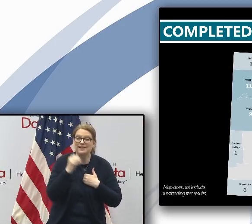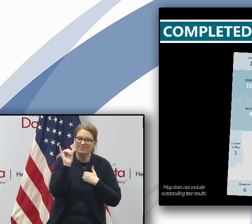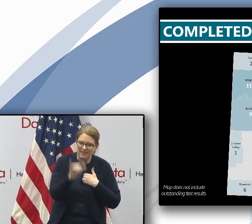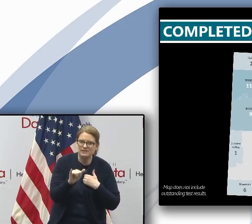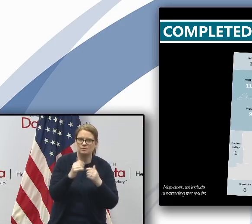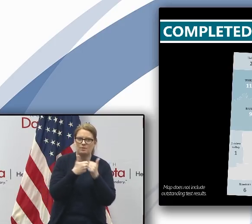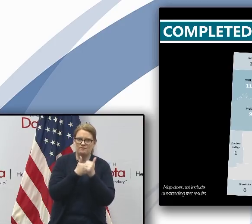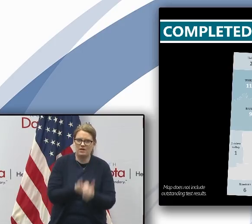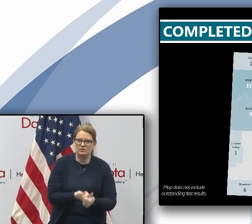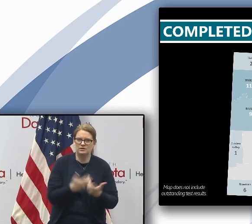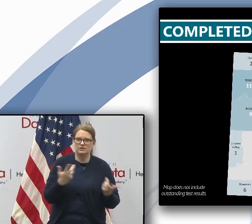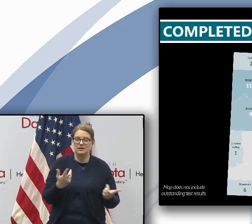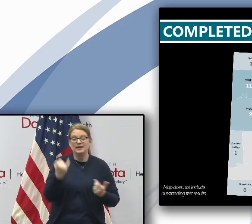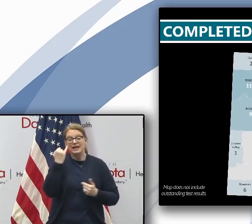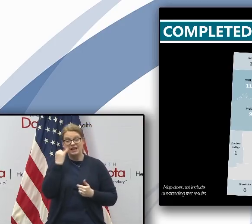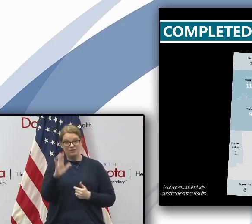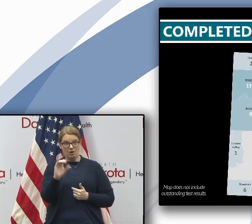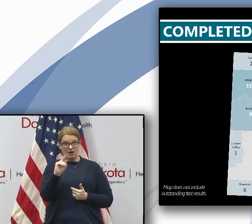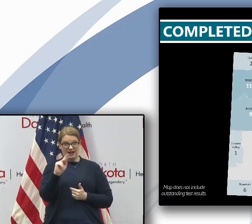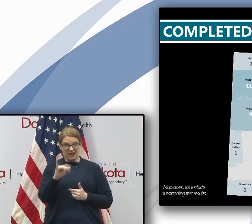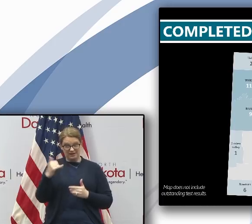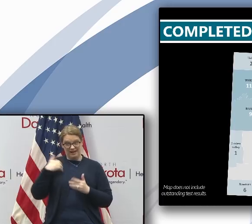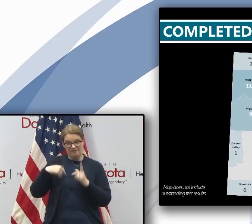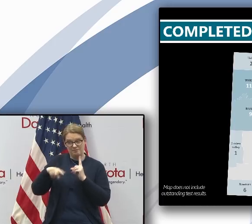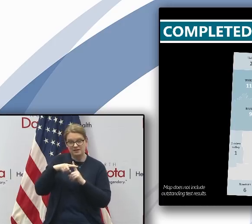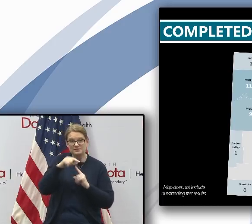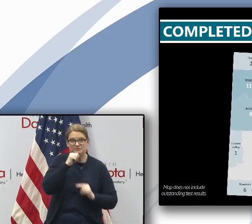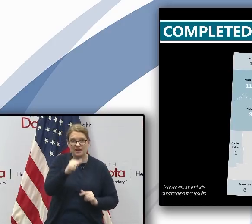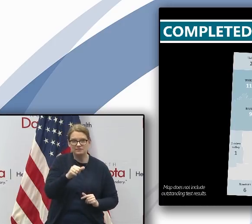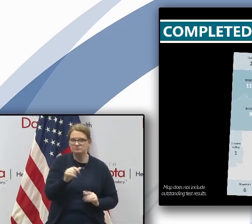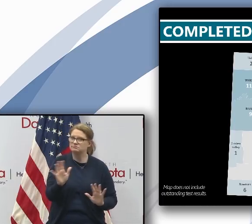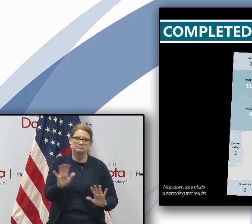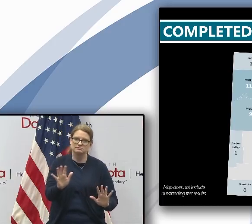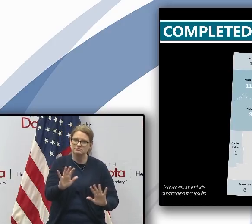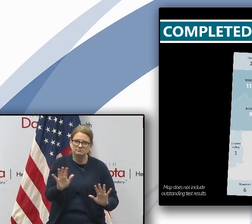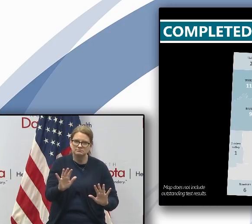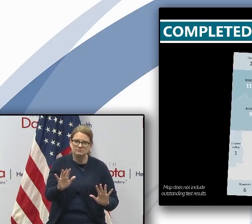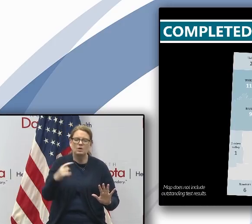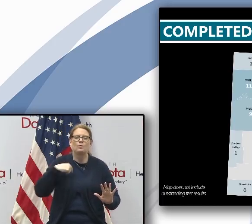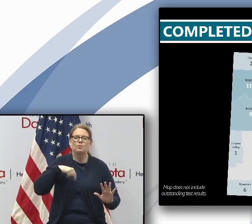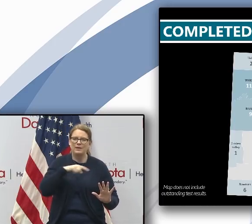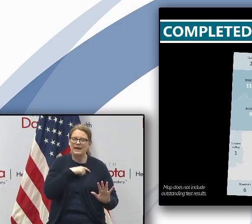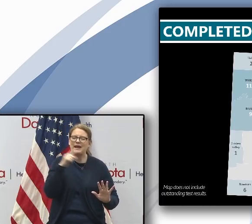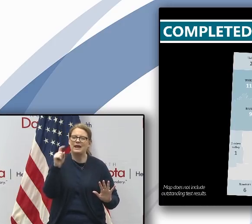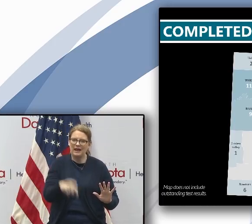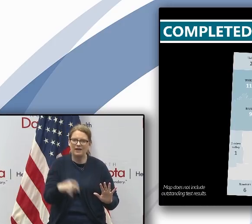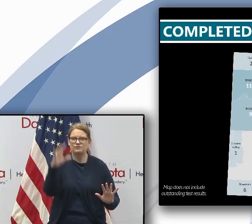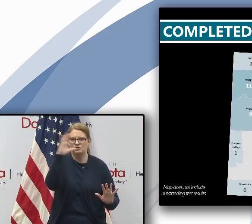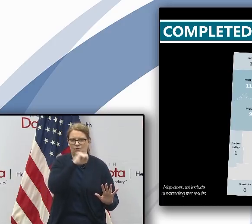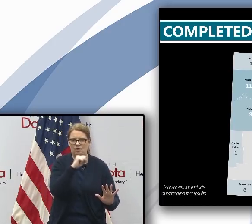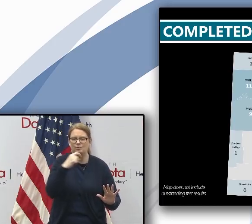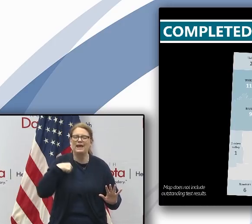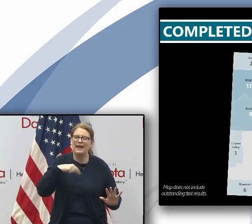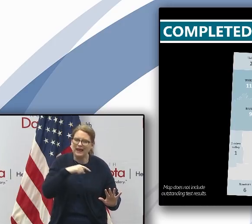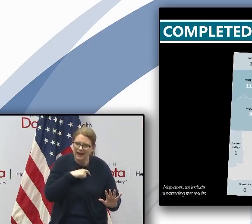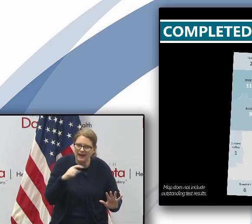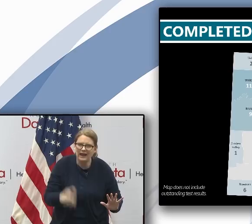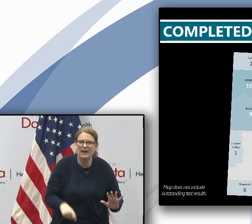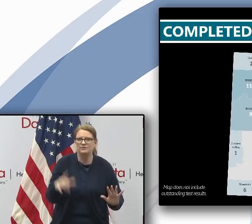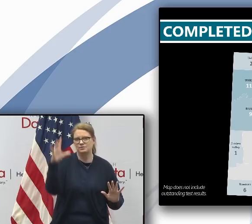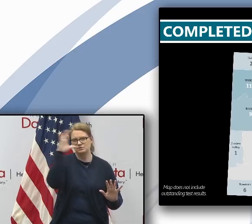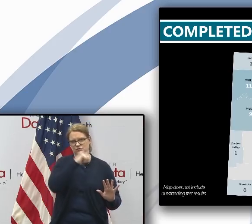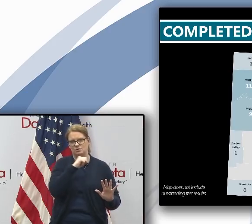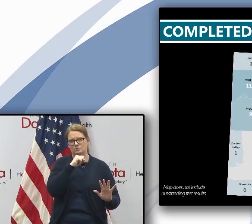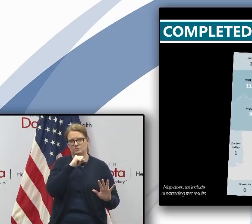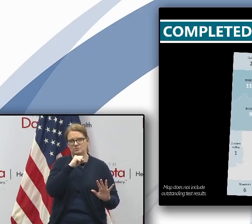county has positives or not, we should all presume that there are more positives than what we have reported. Again, we've got 68